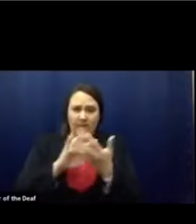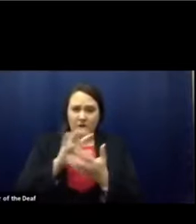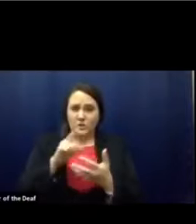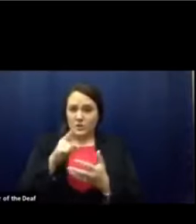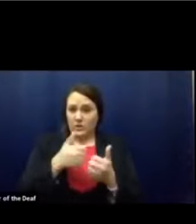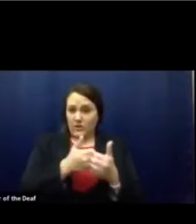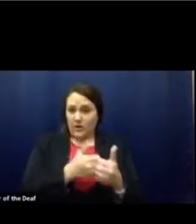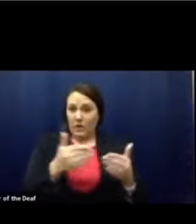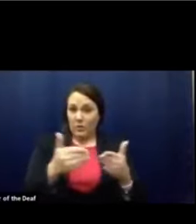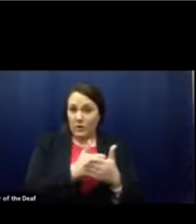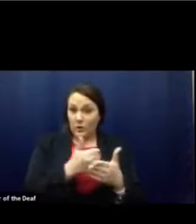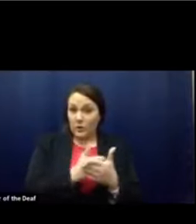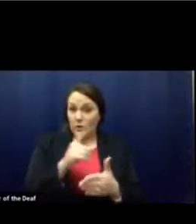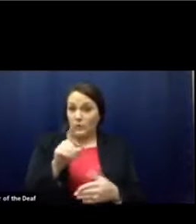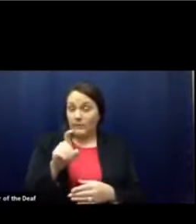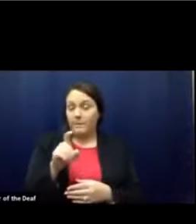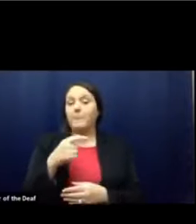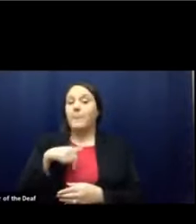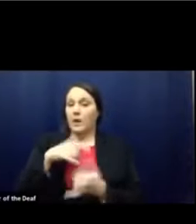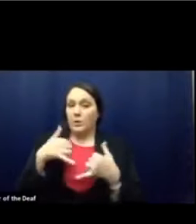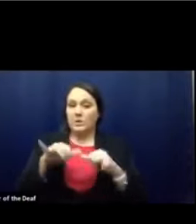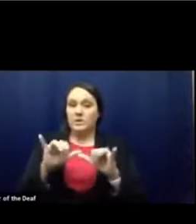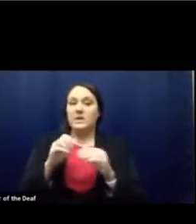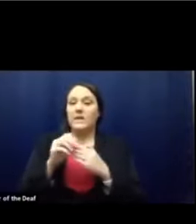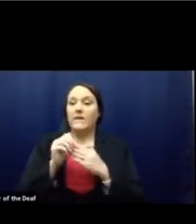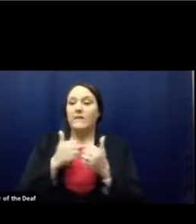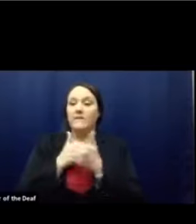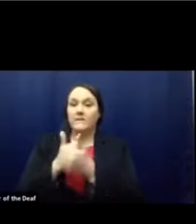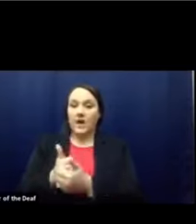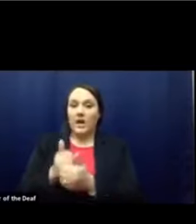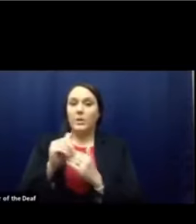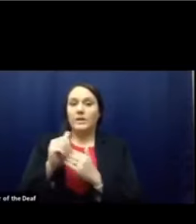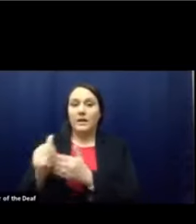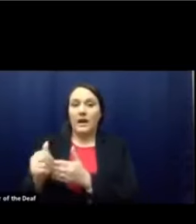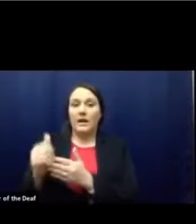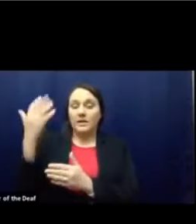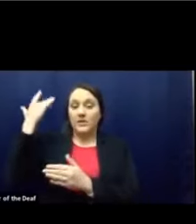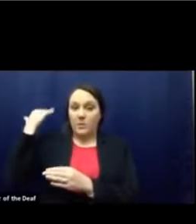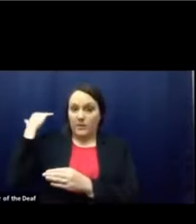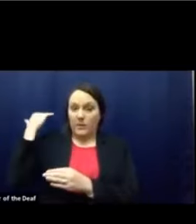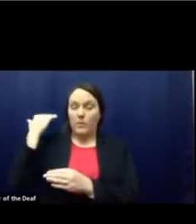guidance? At this time, we're still following the guidance that we had been following, which is